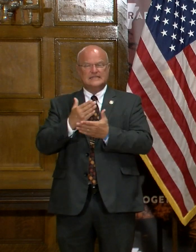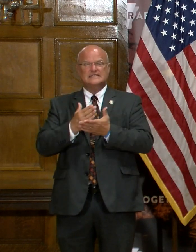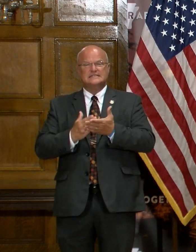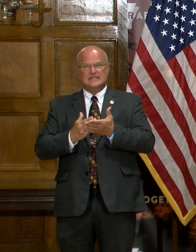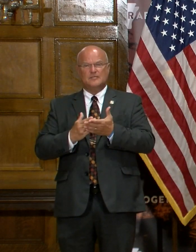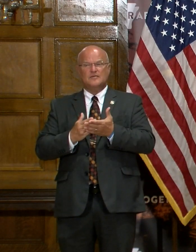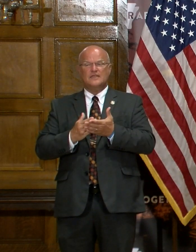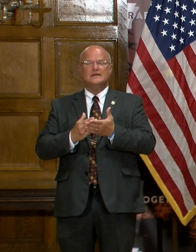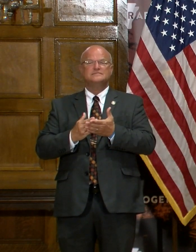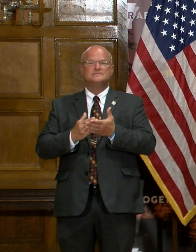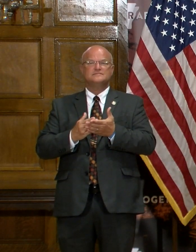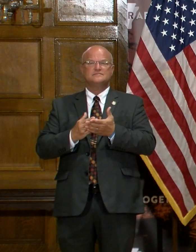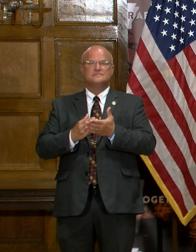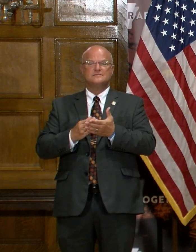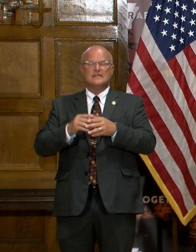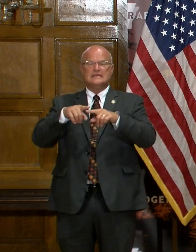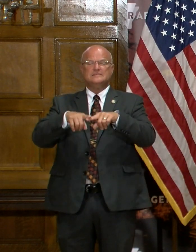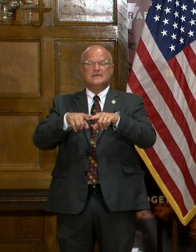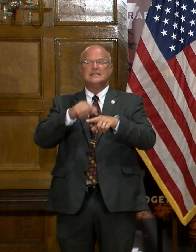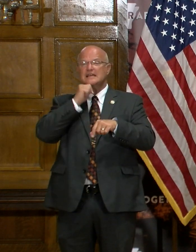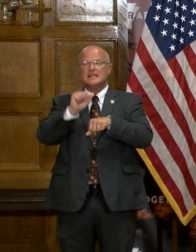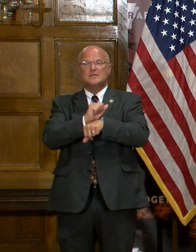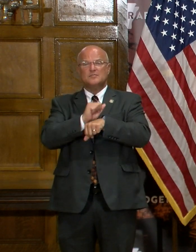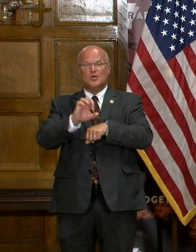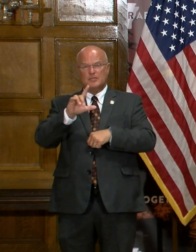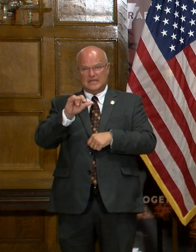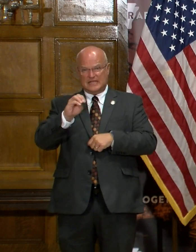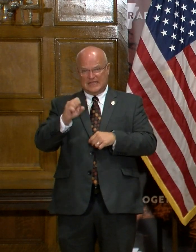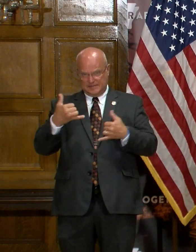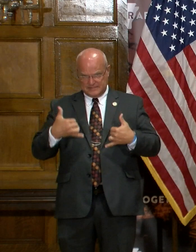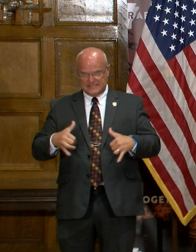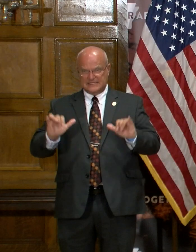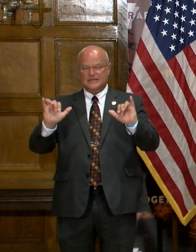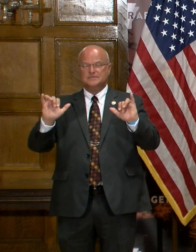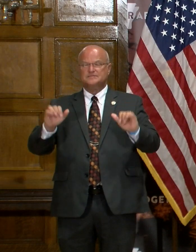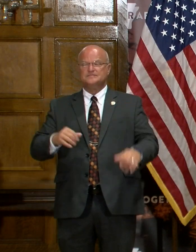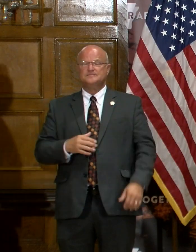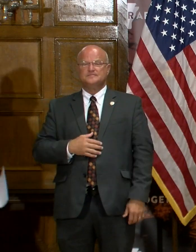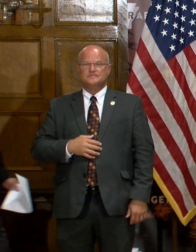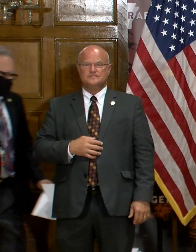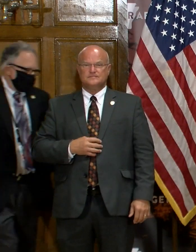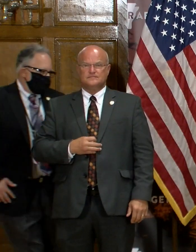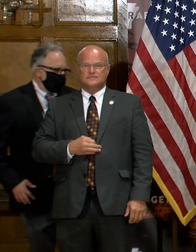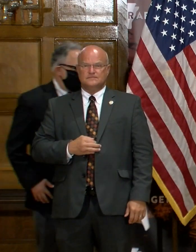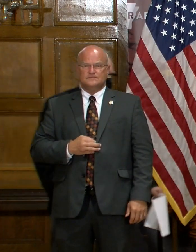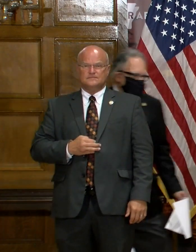the pending unemployment claims still.